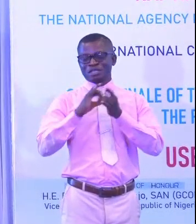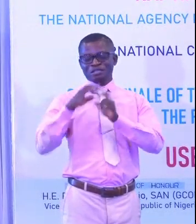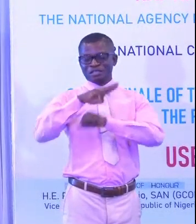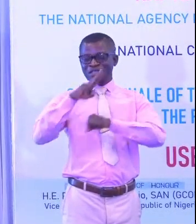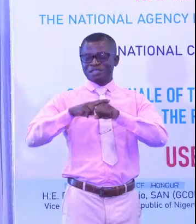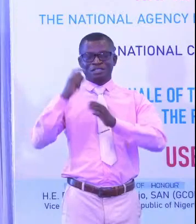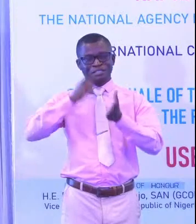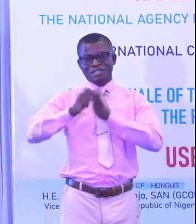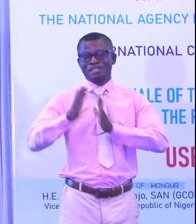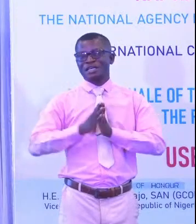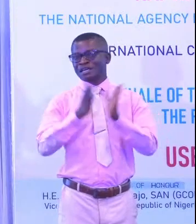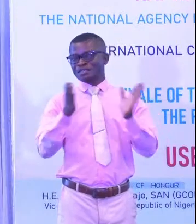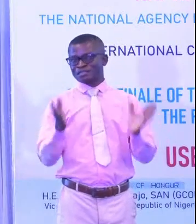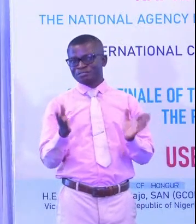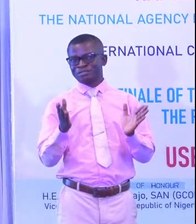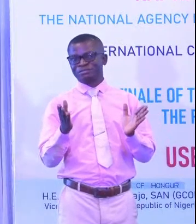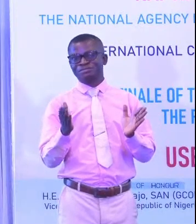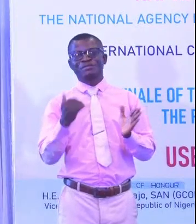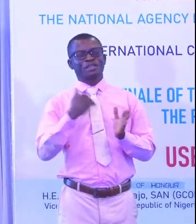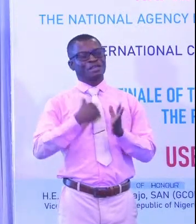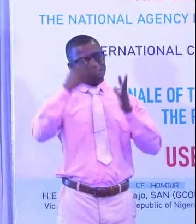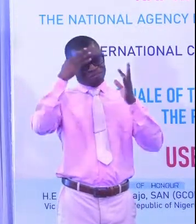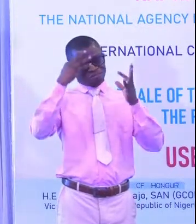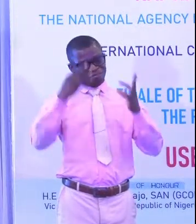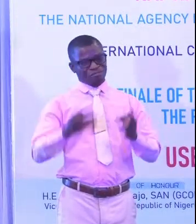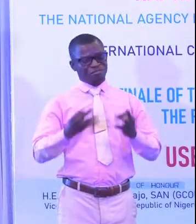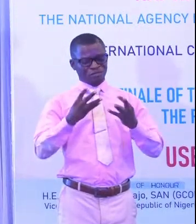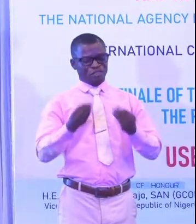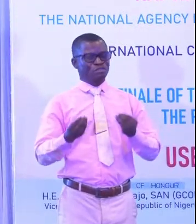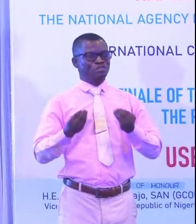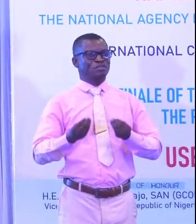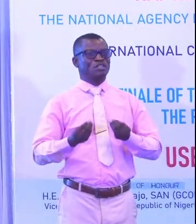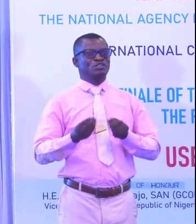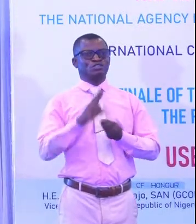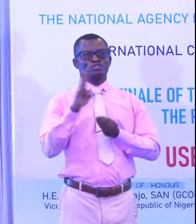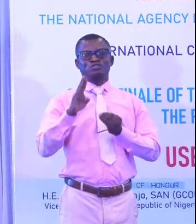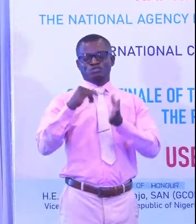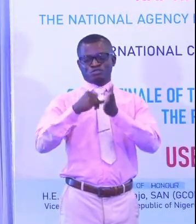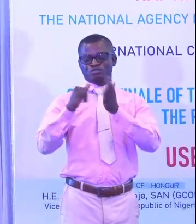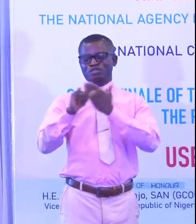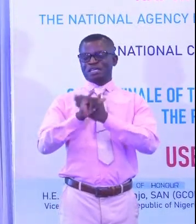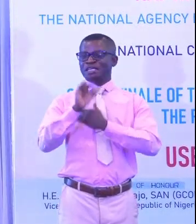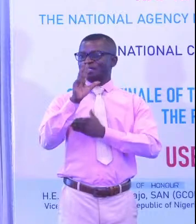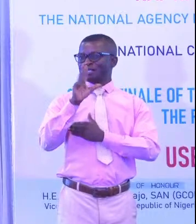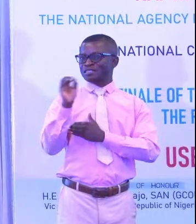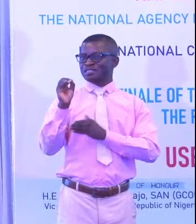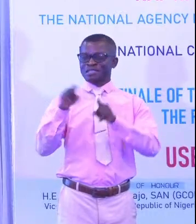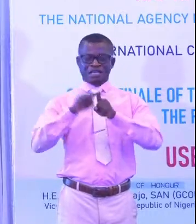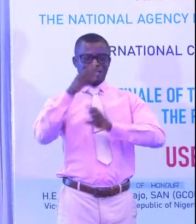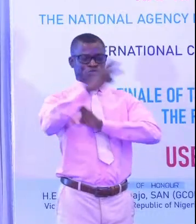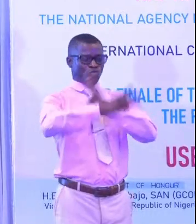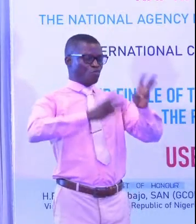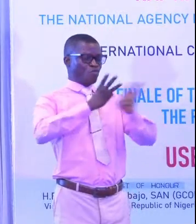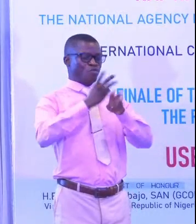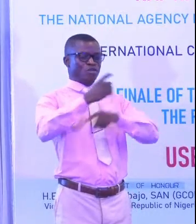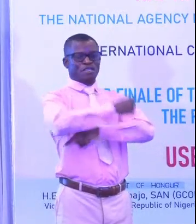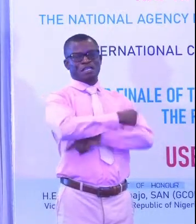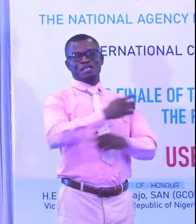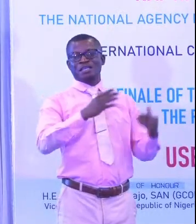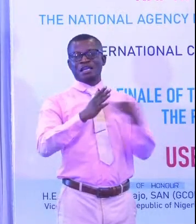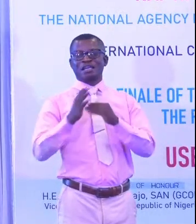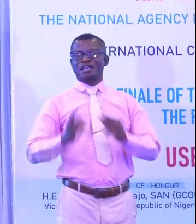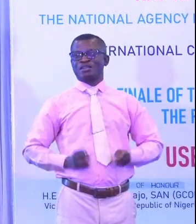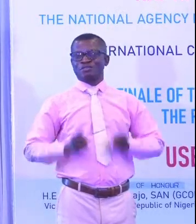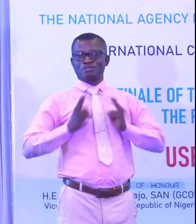Assembly adopted a resolution and designated July 30th as the World Day Against Trafficking in